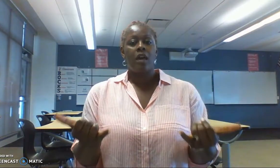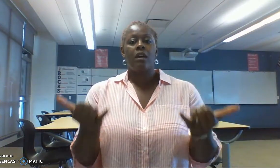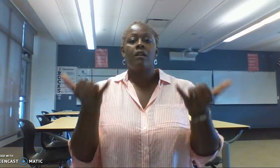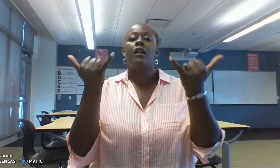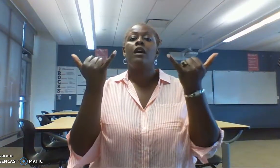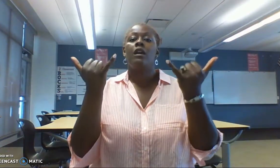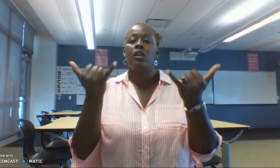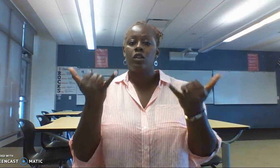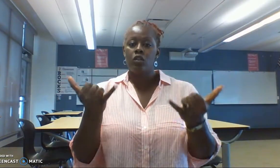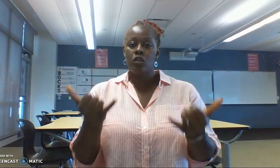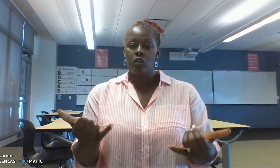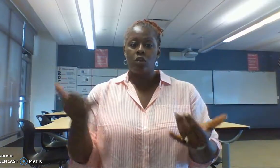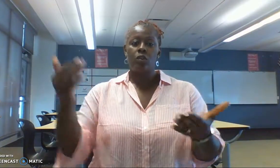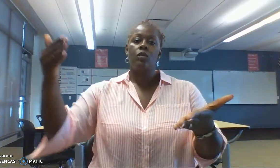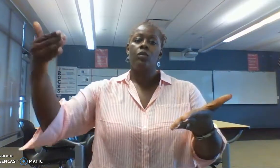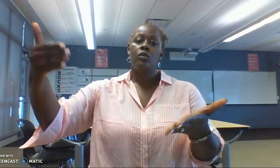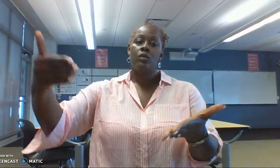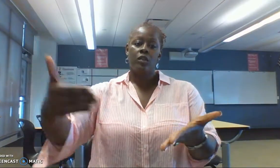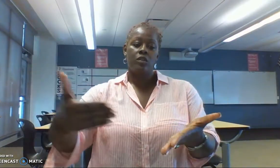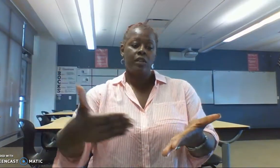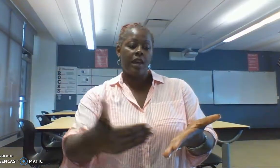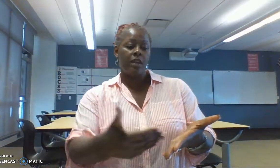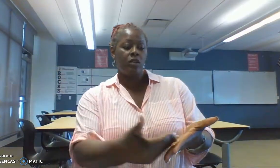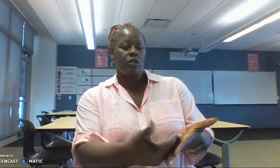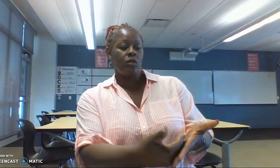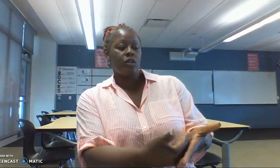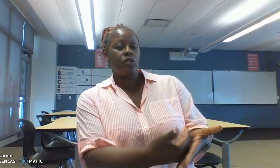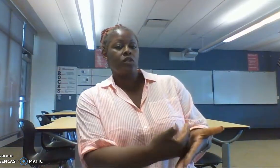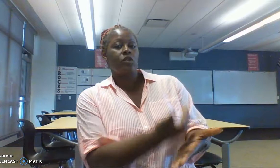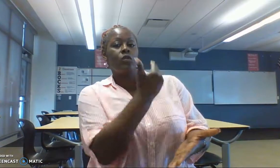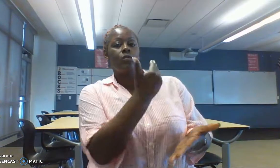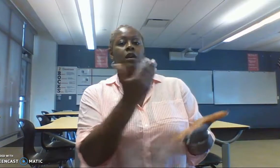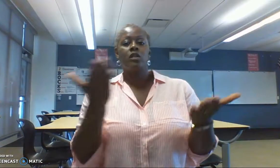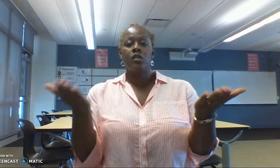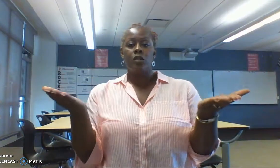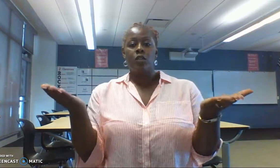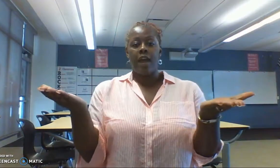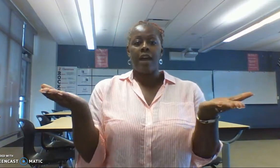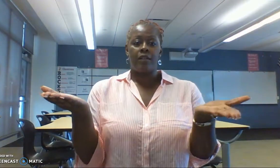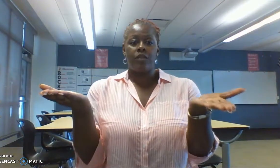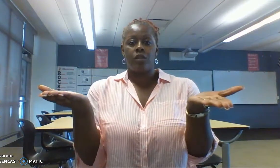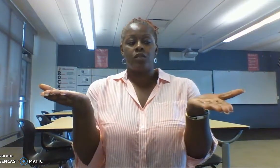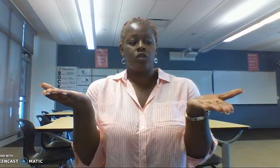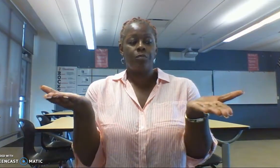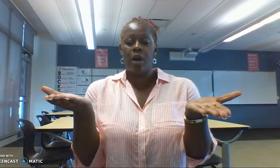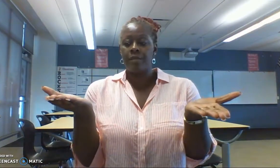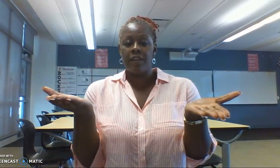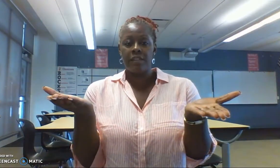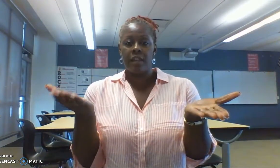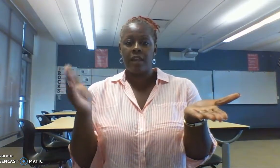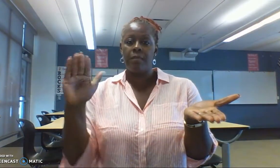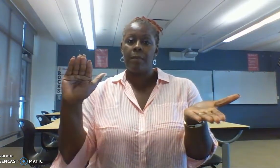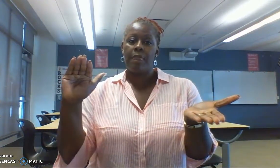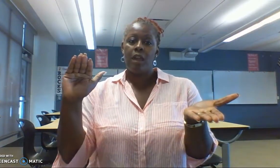Of a new, the sign new is scoop. So you have your 2 palms facing up.